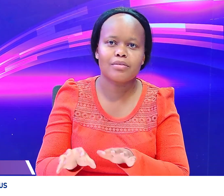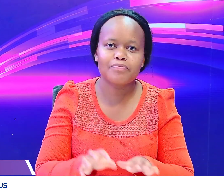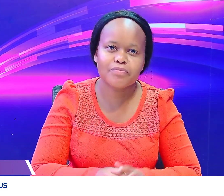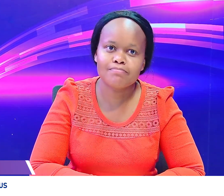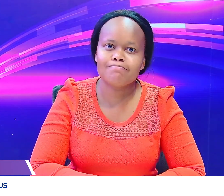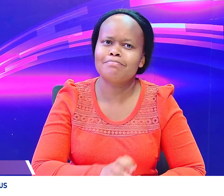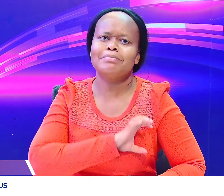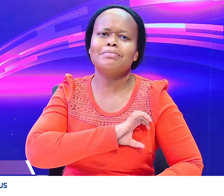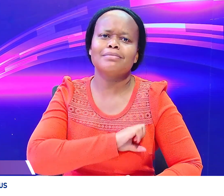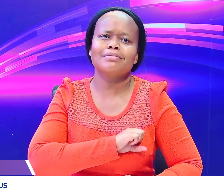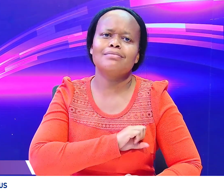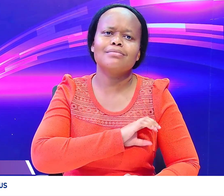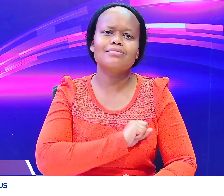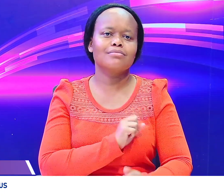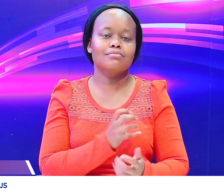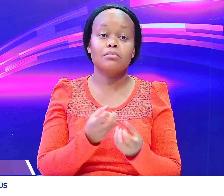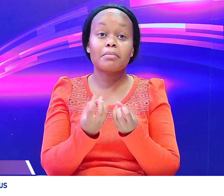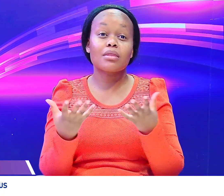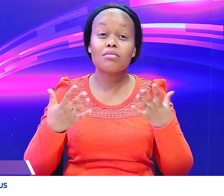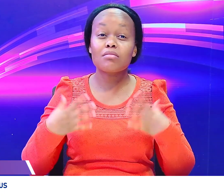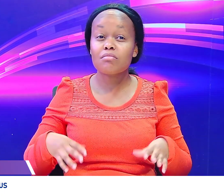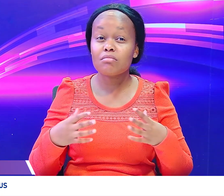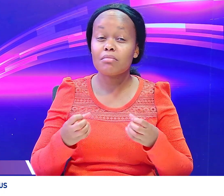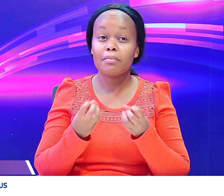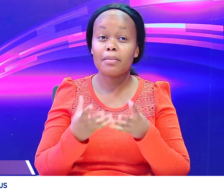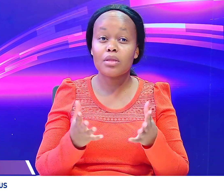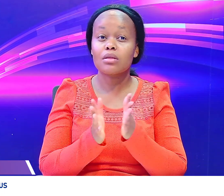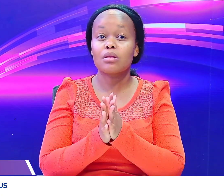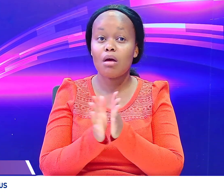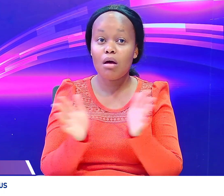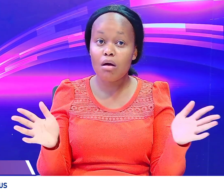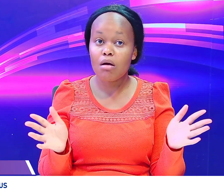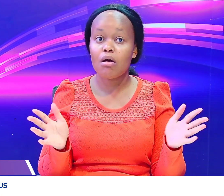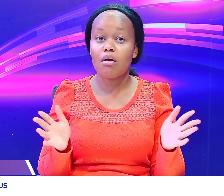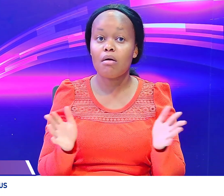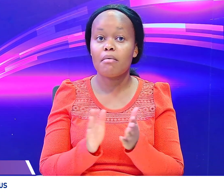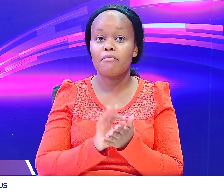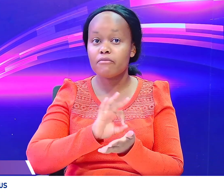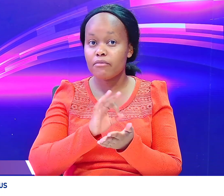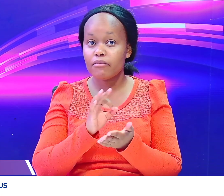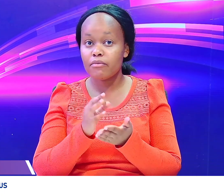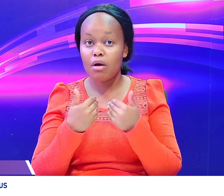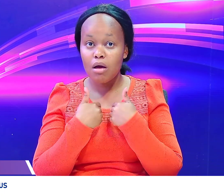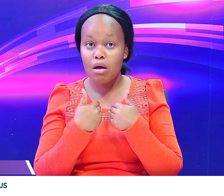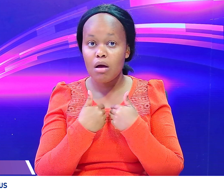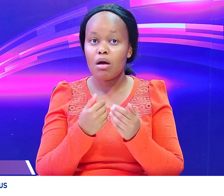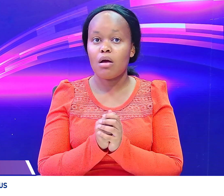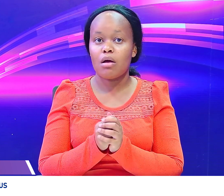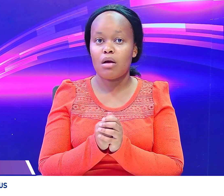public facilities have scaled down services, forcing patients to wait longer